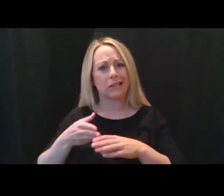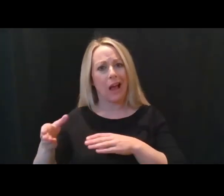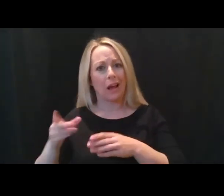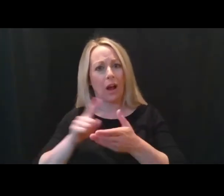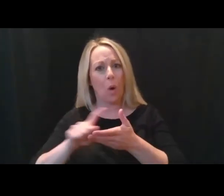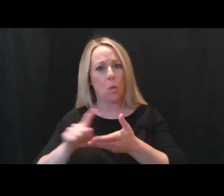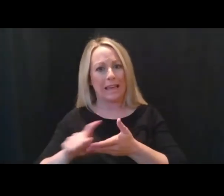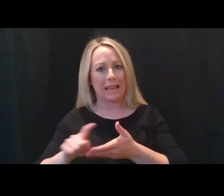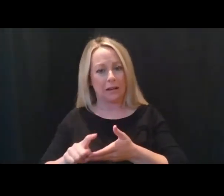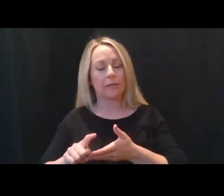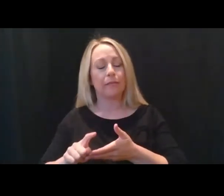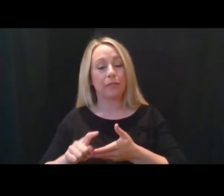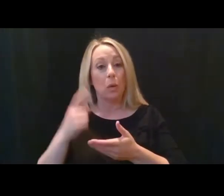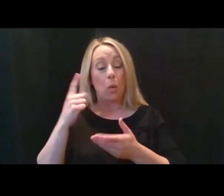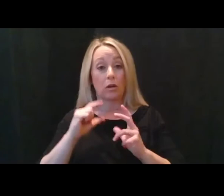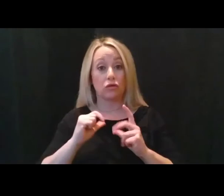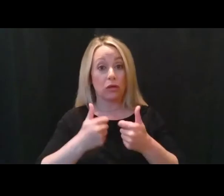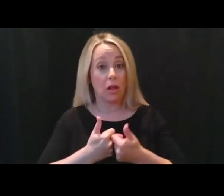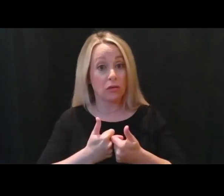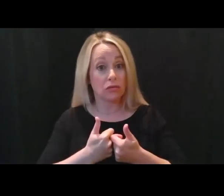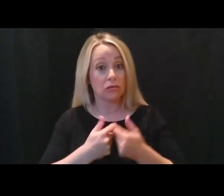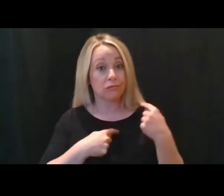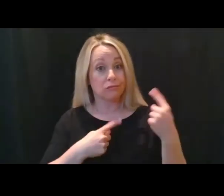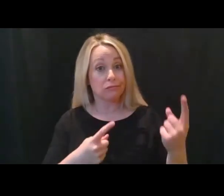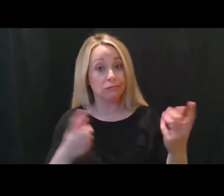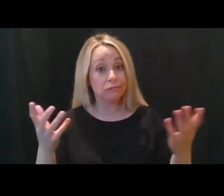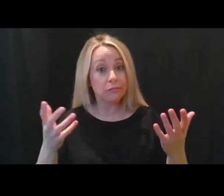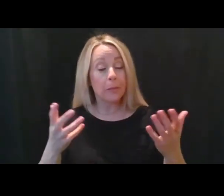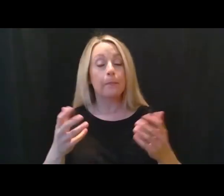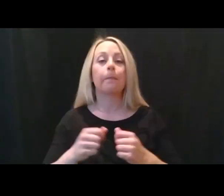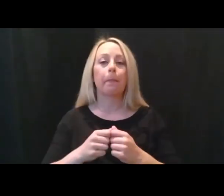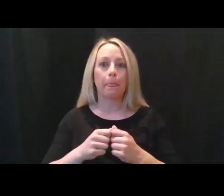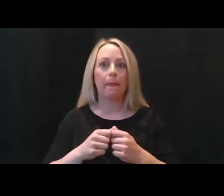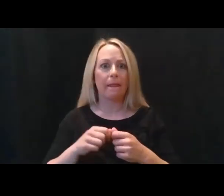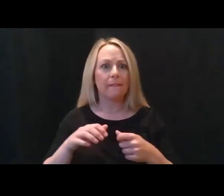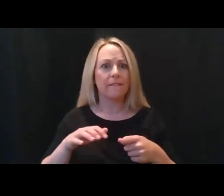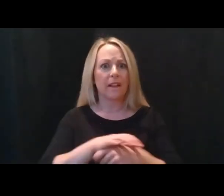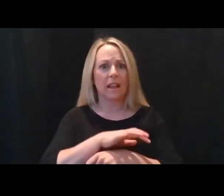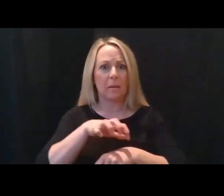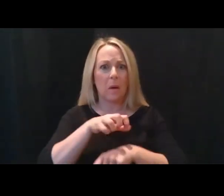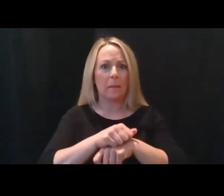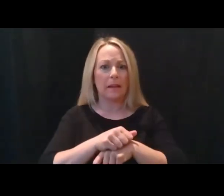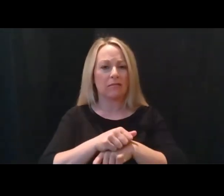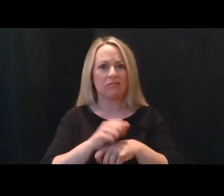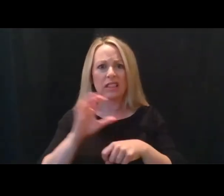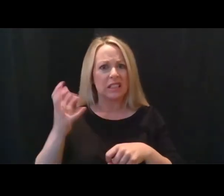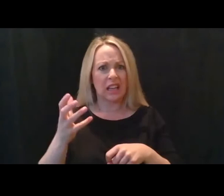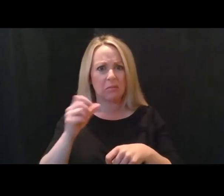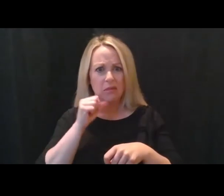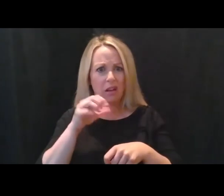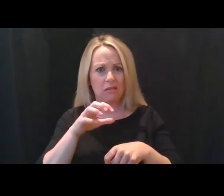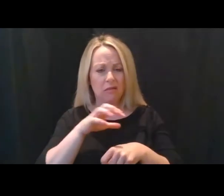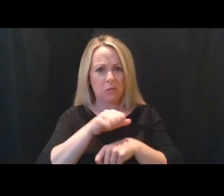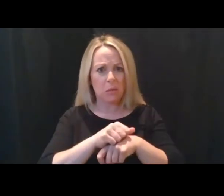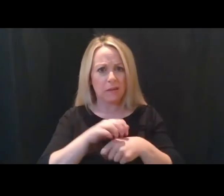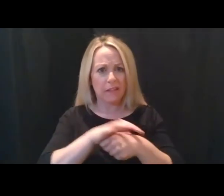the biggest challenges that we're facing is filling up slots. And so one of the things that I wanted to highlight today